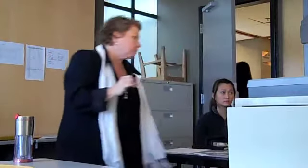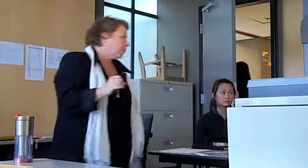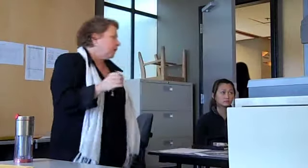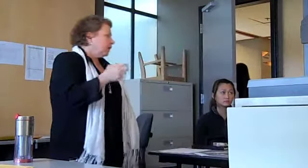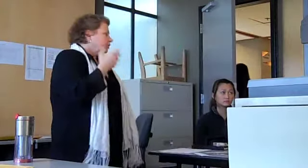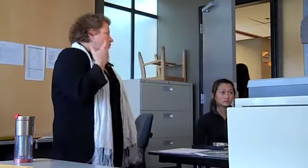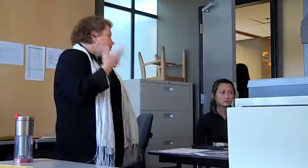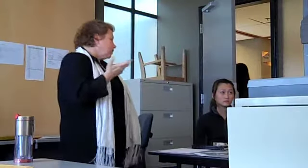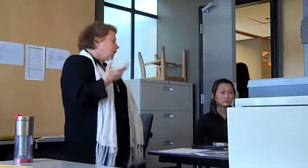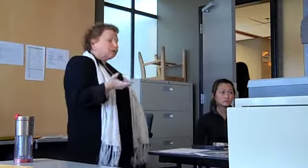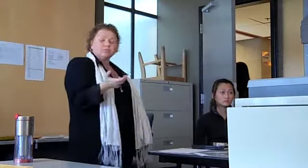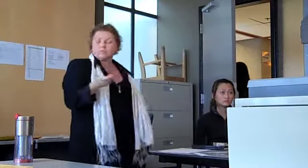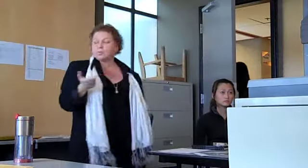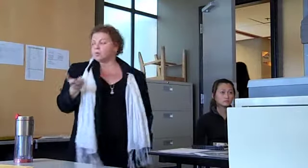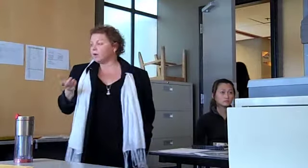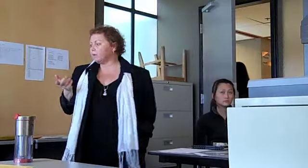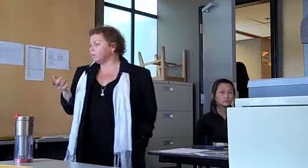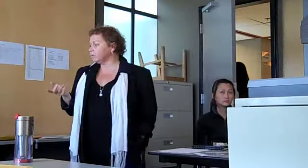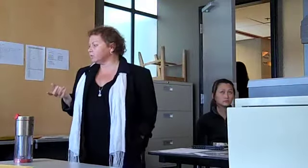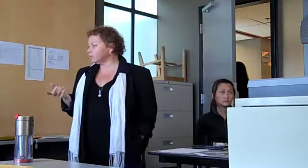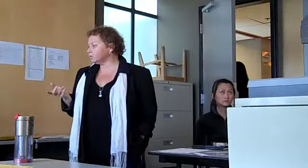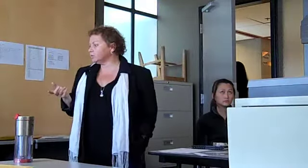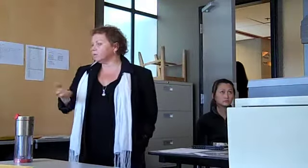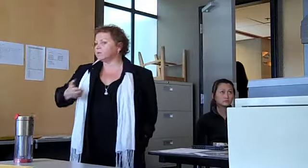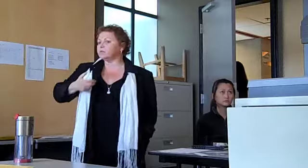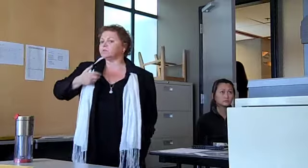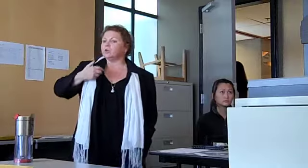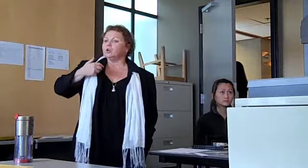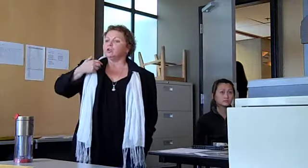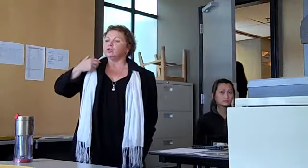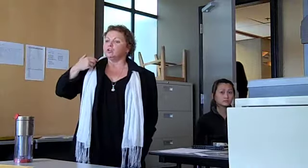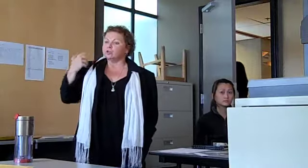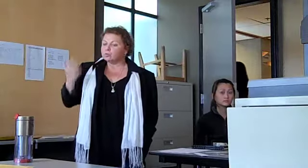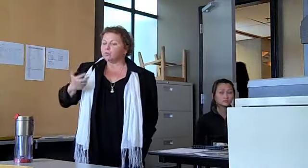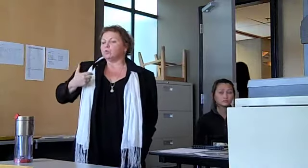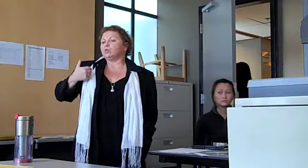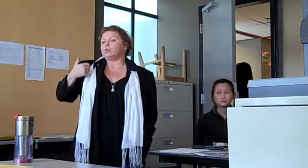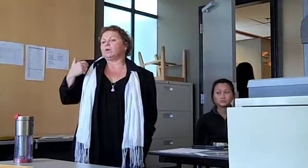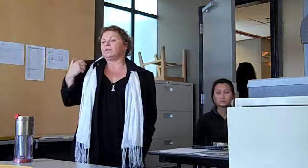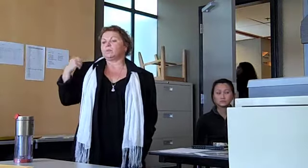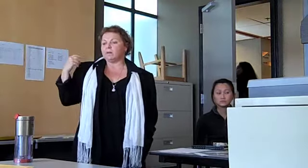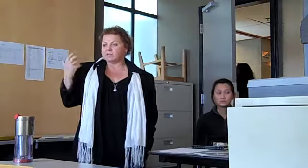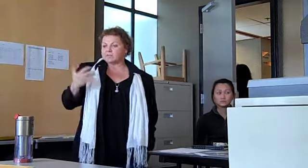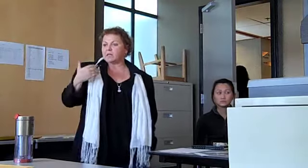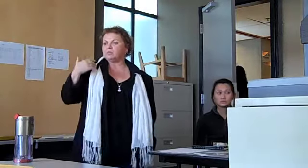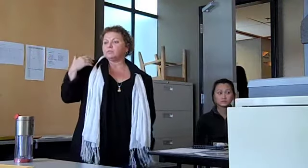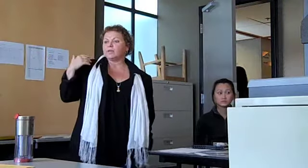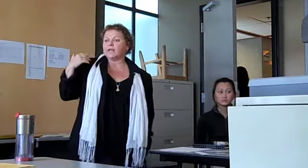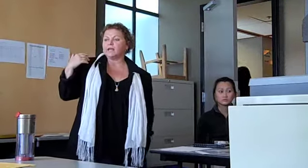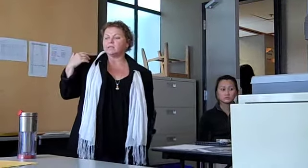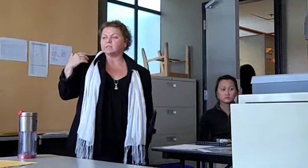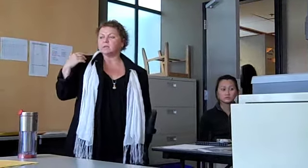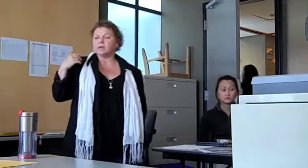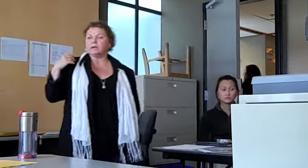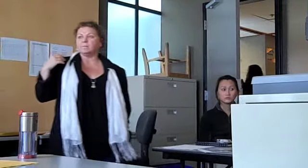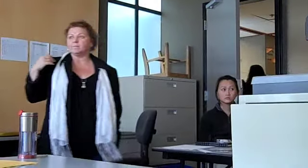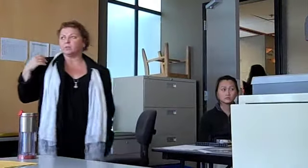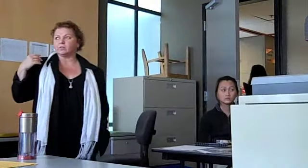In the communications program, what we do is you work with myself and, um, to,